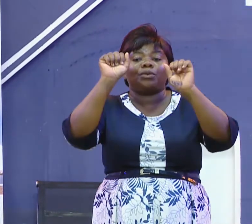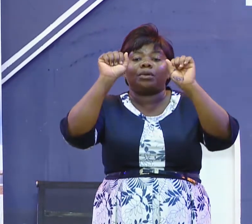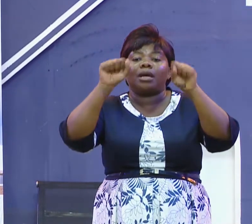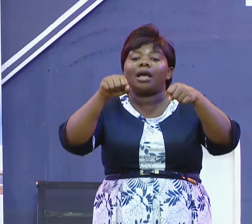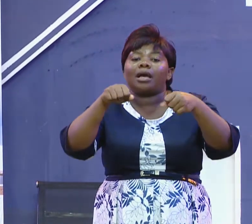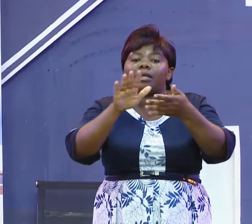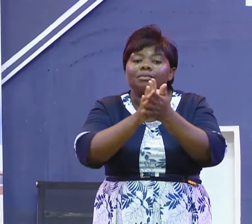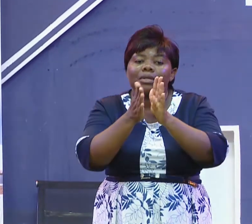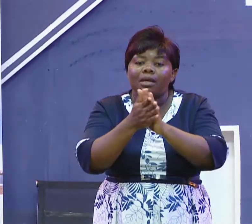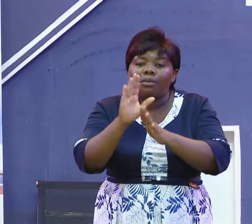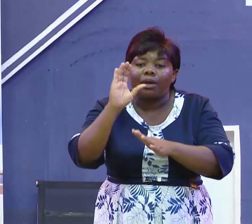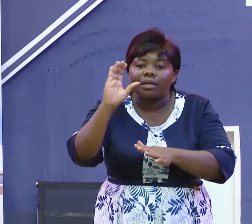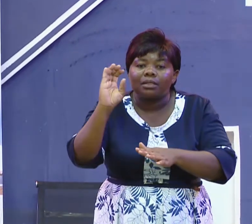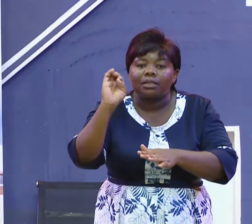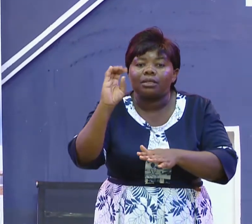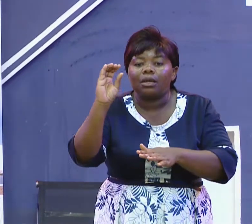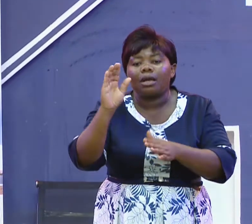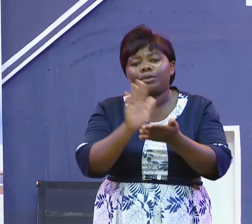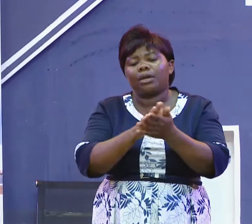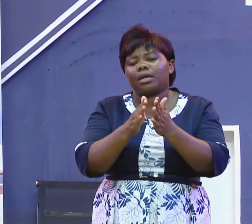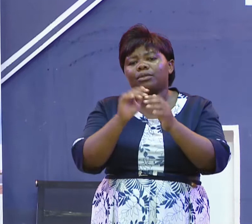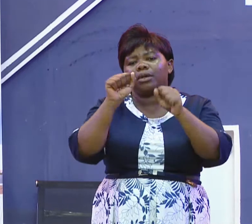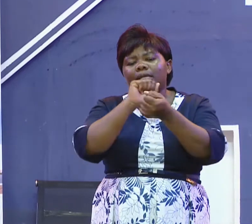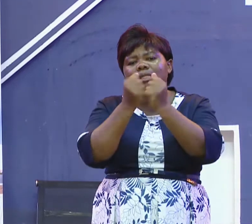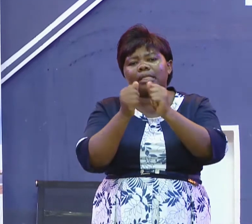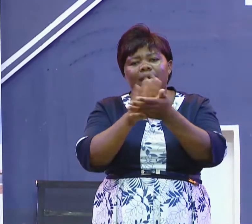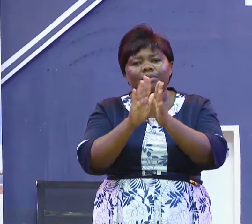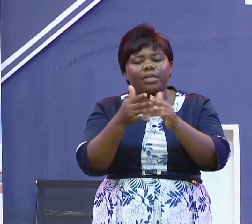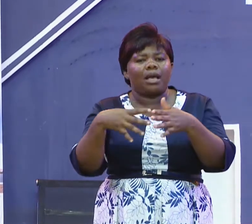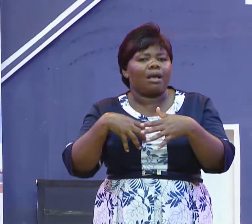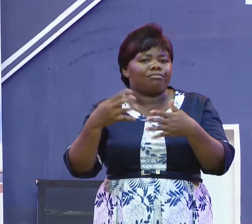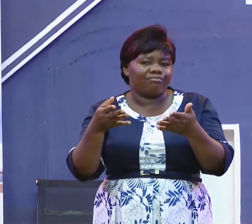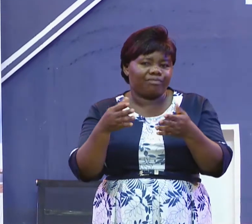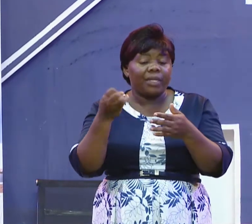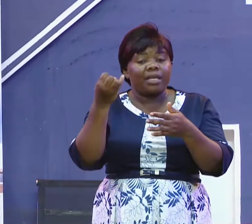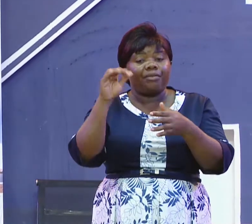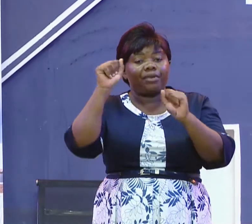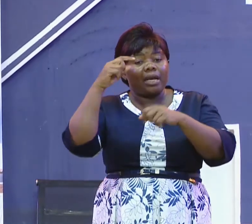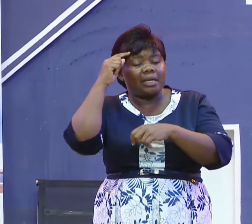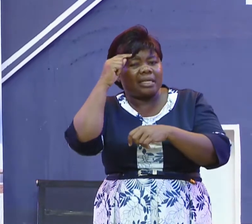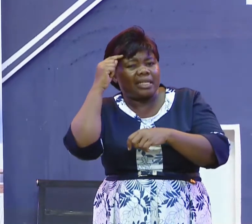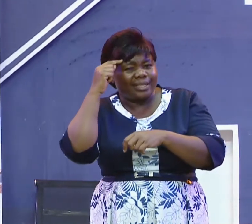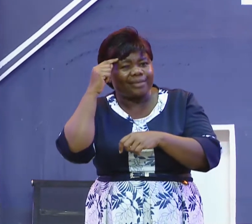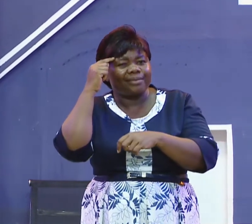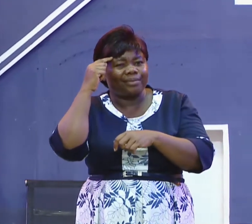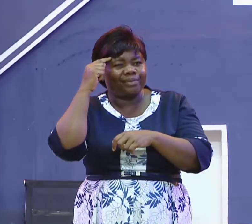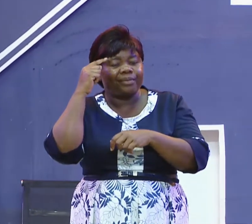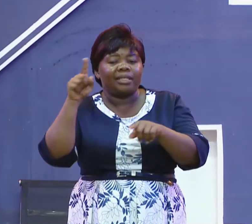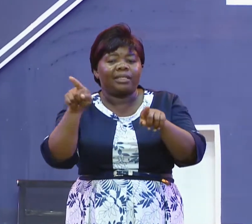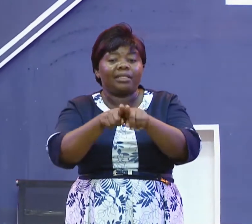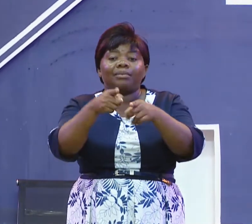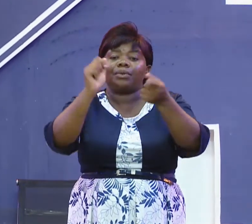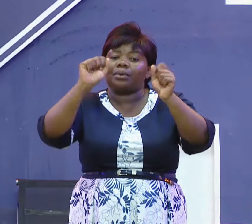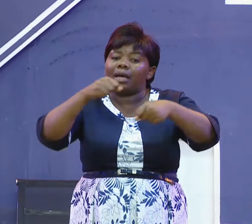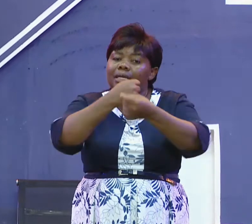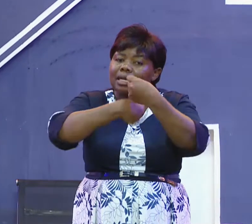that you can be it. Osobolo chifuka. You can become it. Bobo osobolo chirowoza. If you can think about it, osobolo